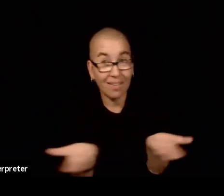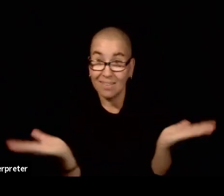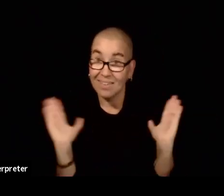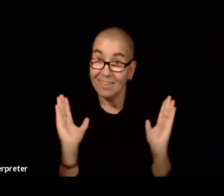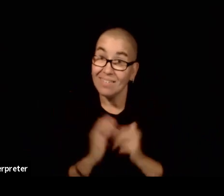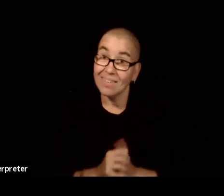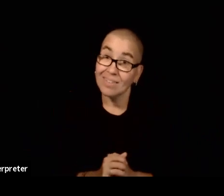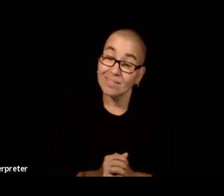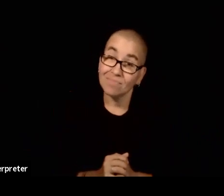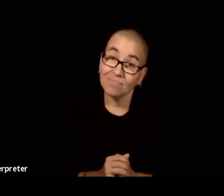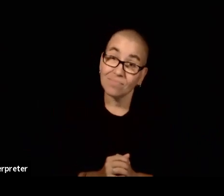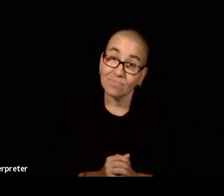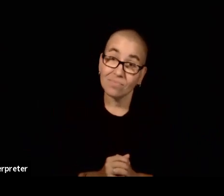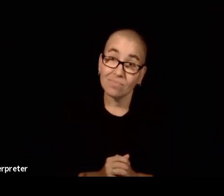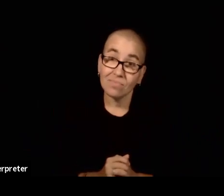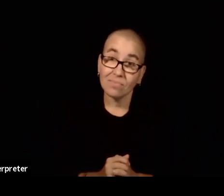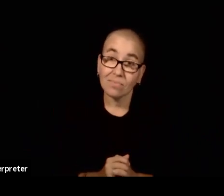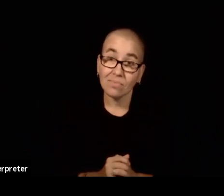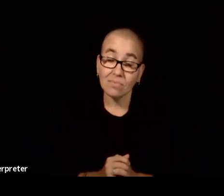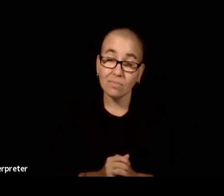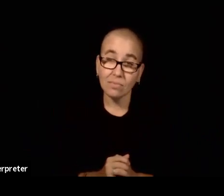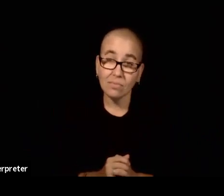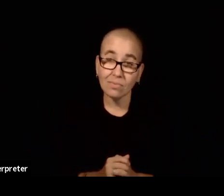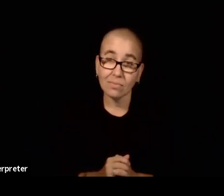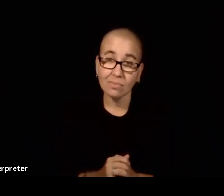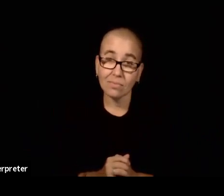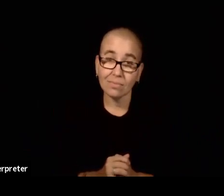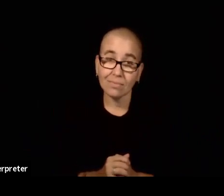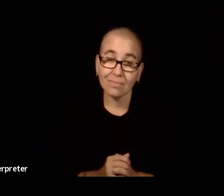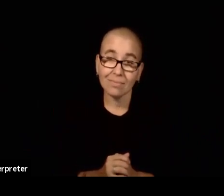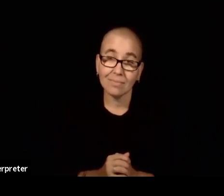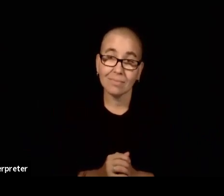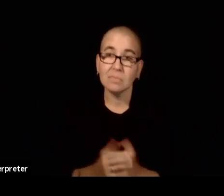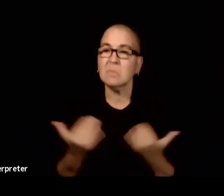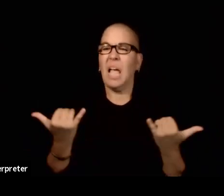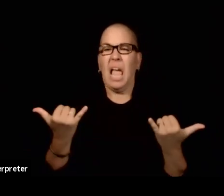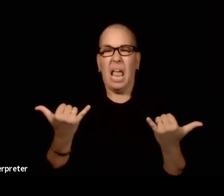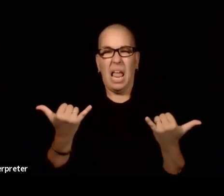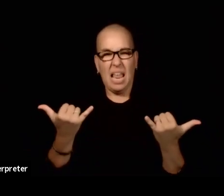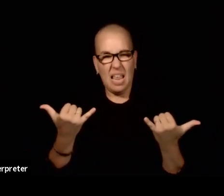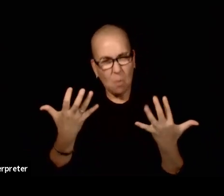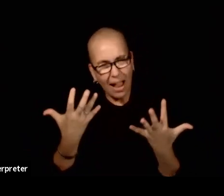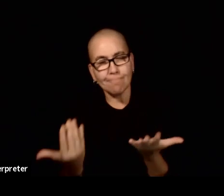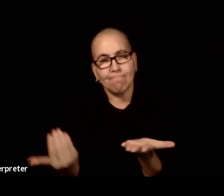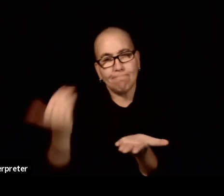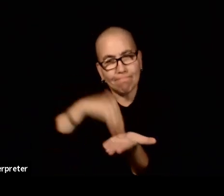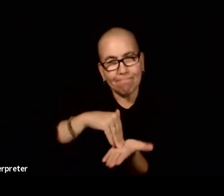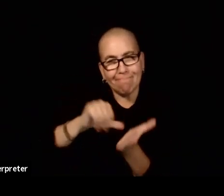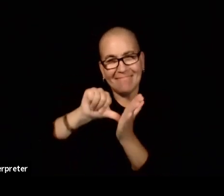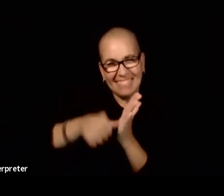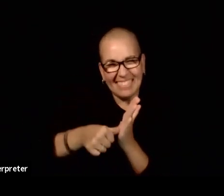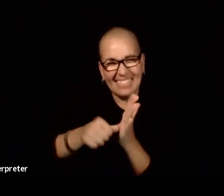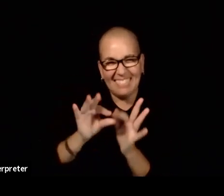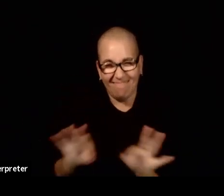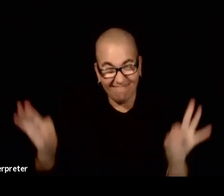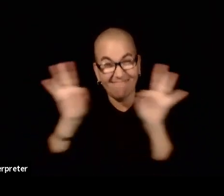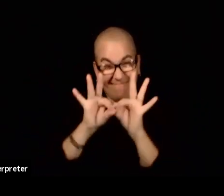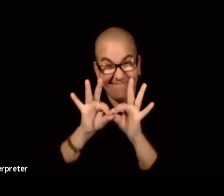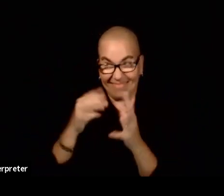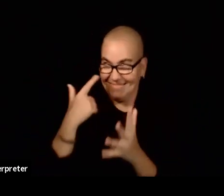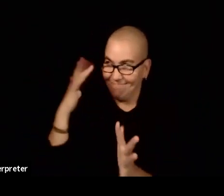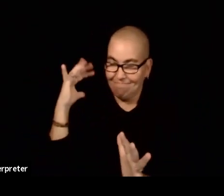wanted to not only note this very important 1 million test milestone that we've passed this week, but to give you a little bit more insight